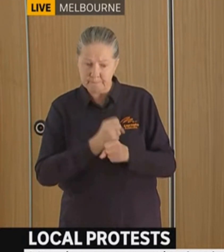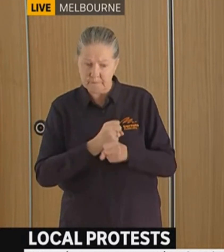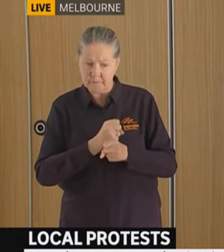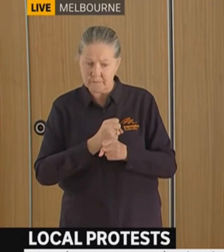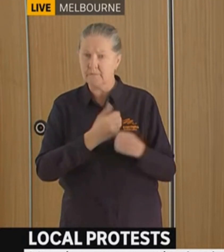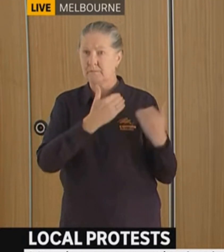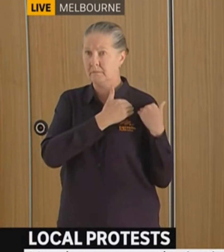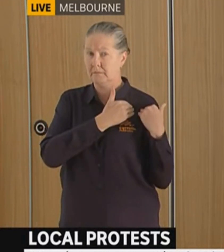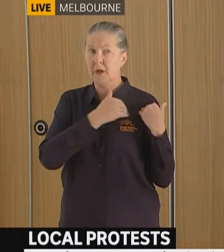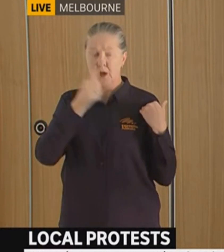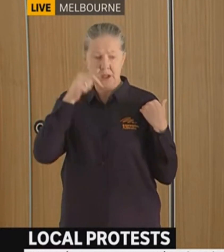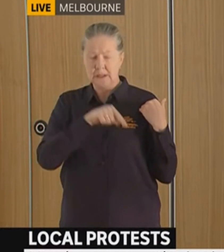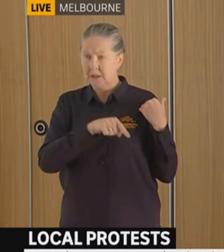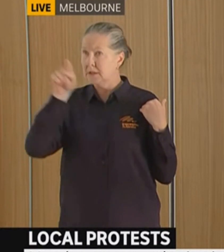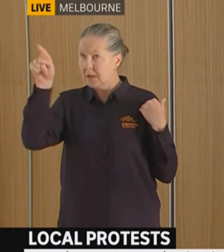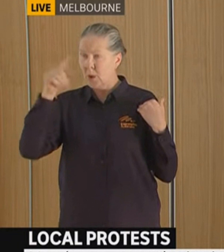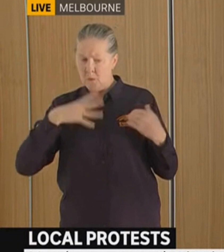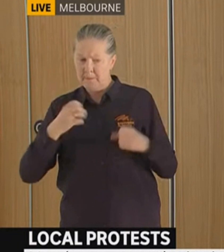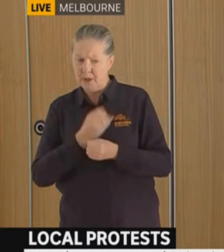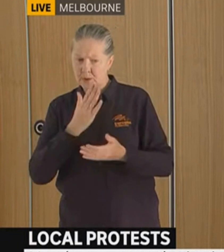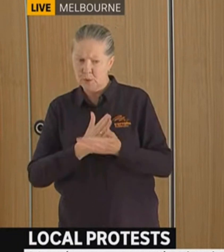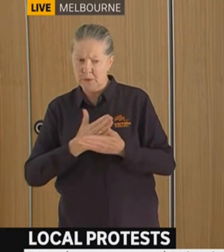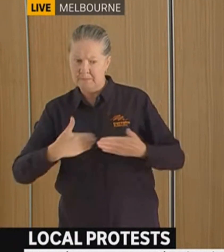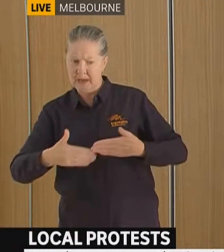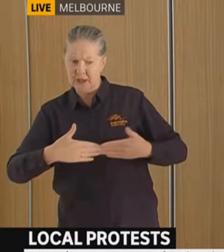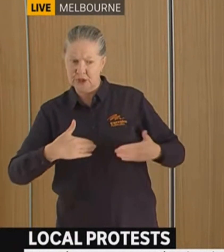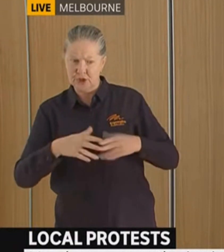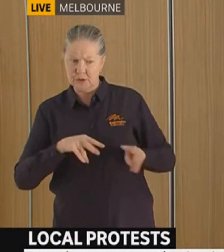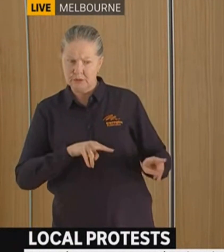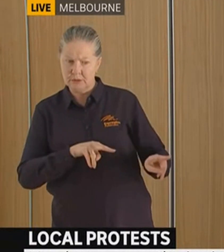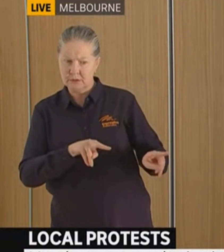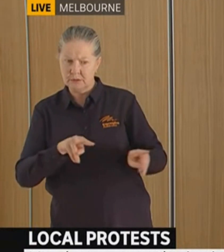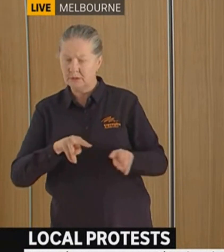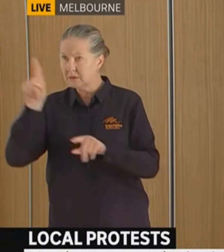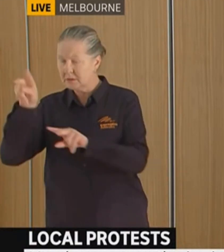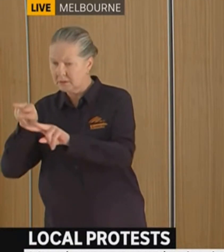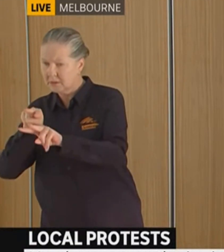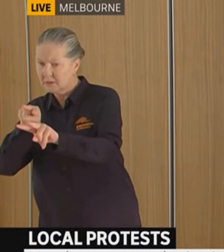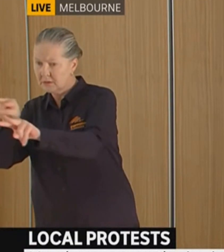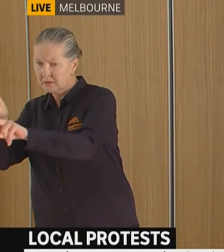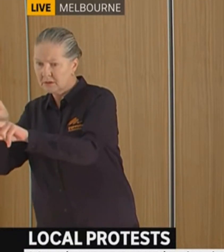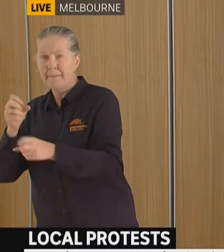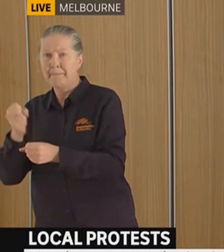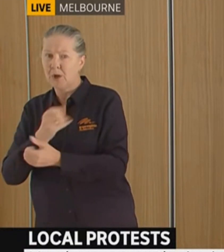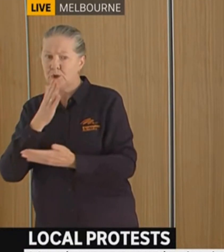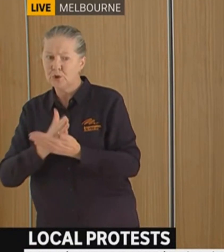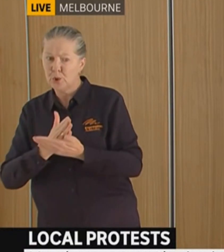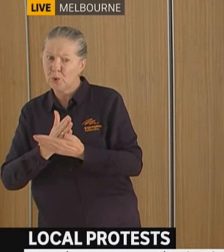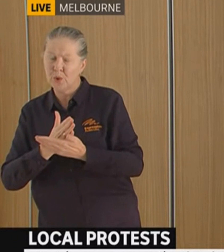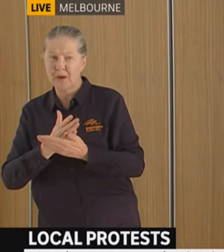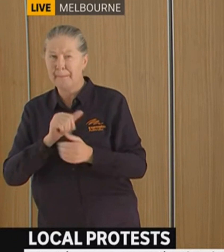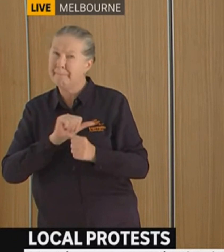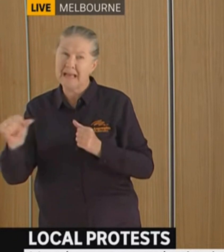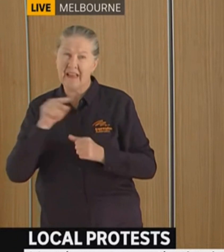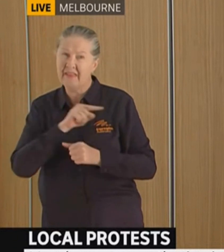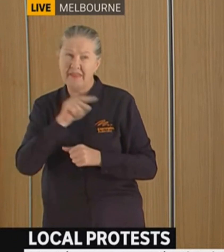order, of endeavouring to make sure that they are able to manage in the best possible way.